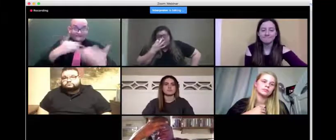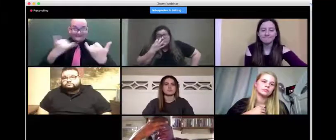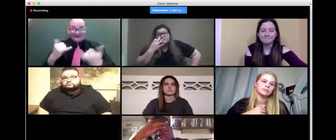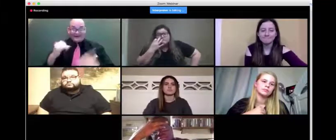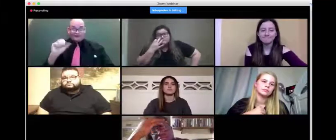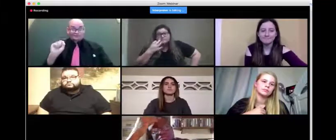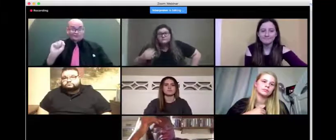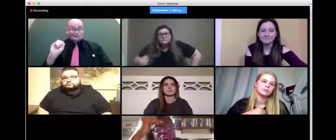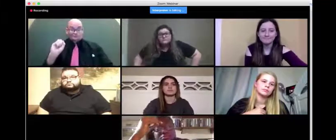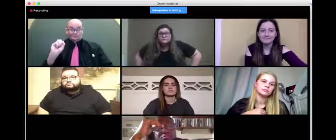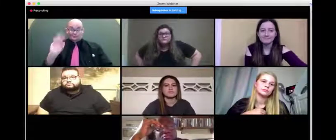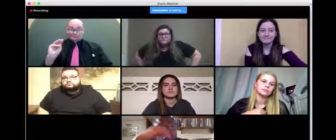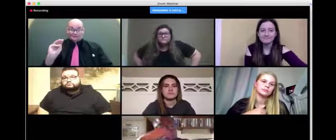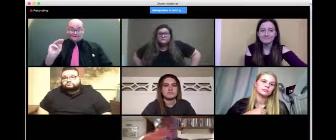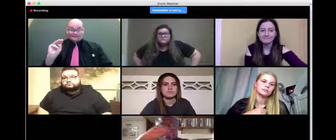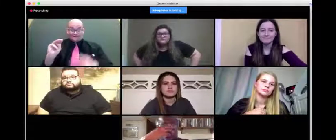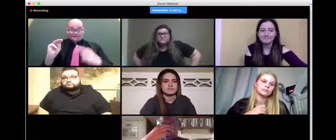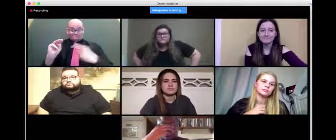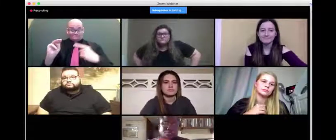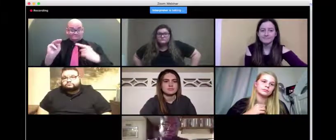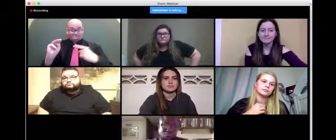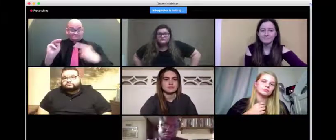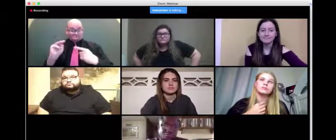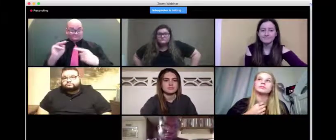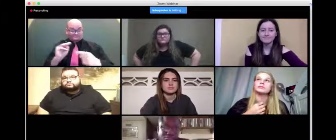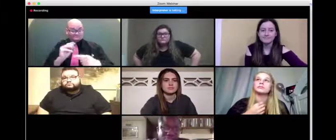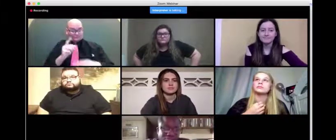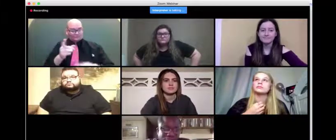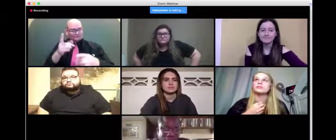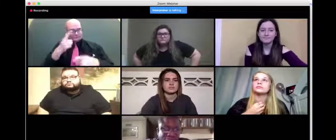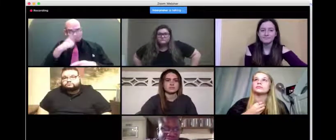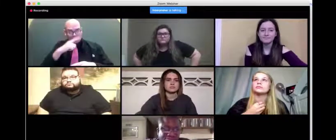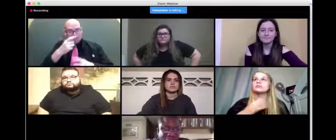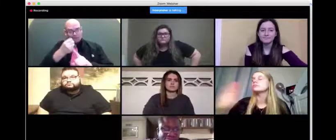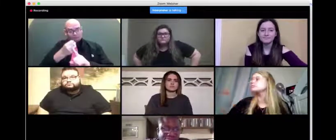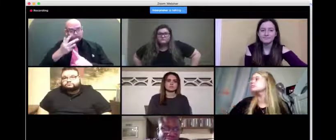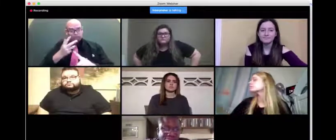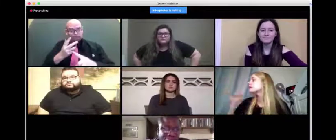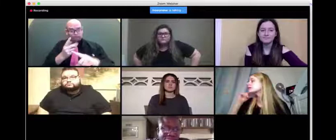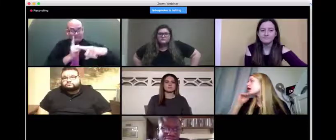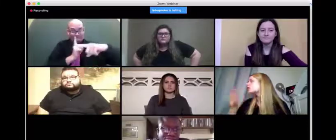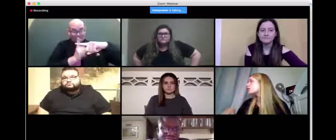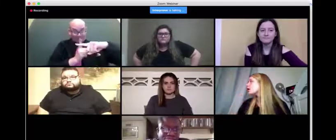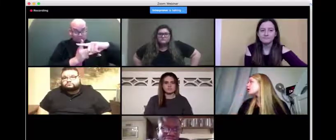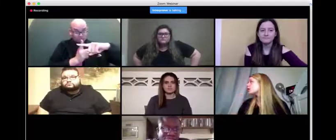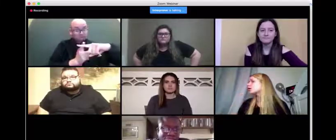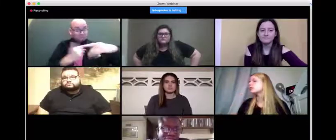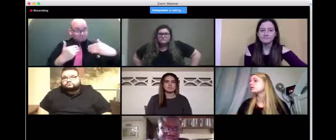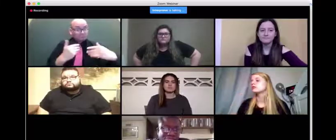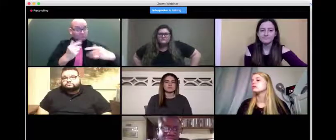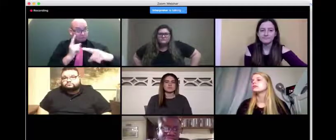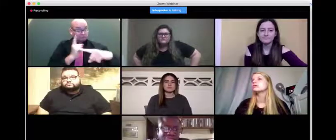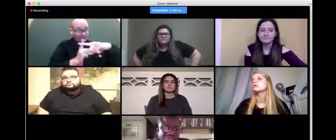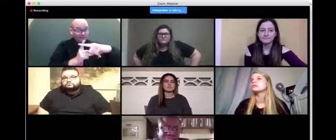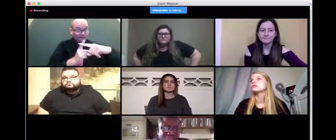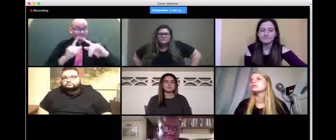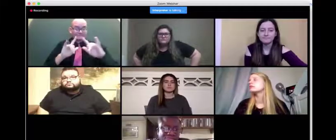Do you think social media has been a positive influence to the deaf community and also a negative influence for the deaf community? What's